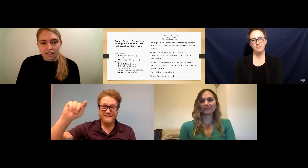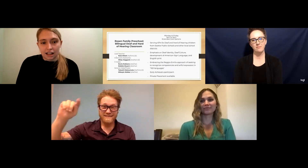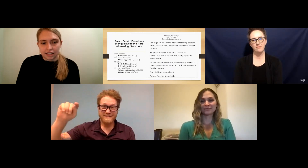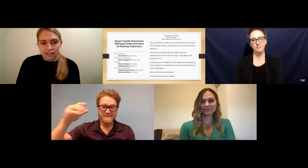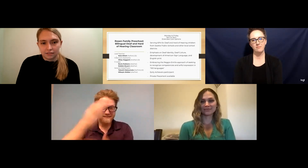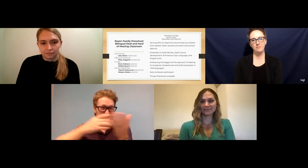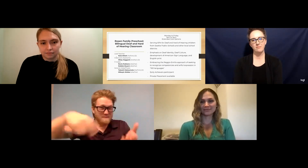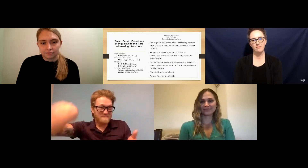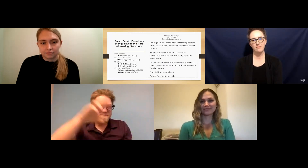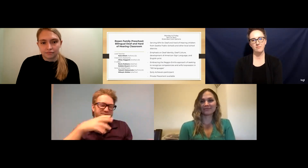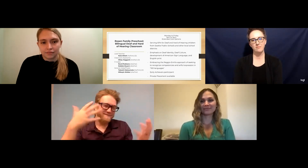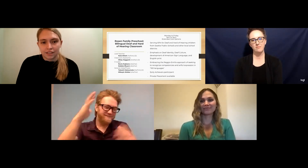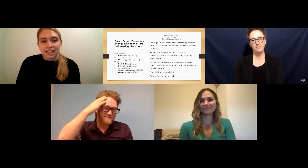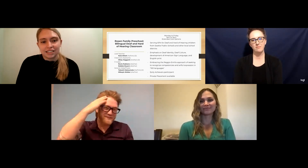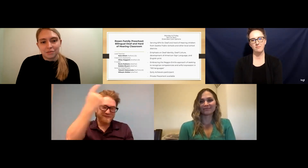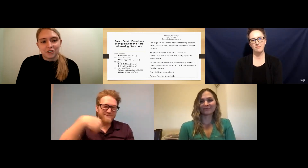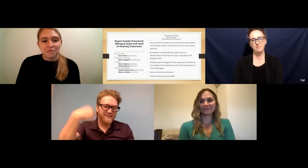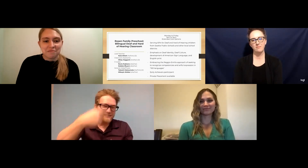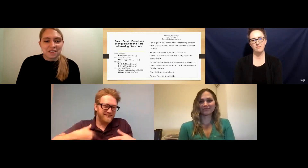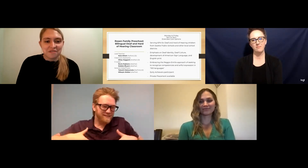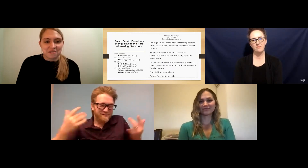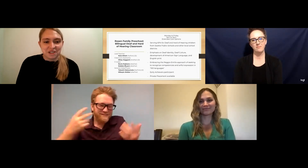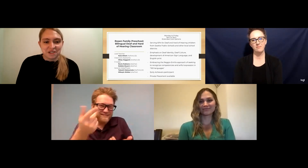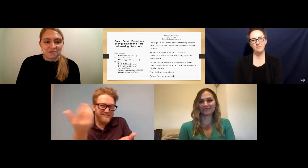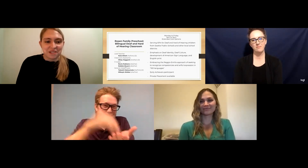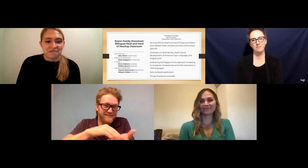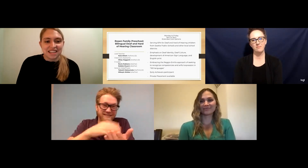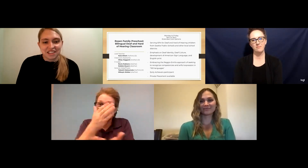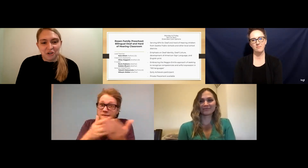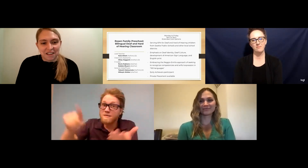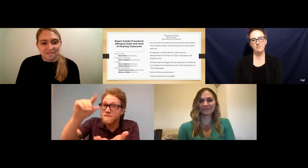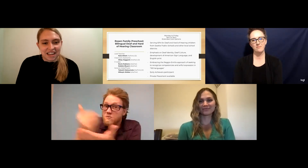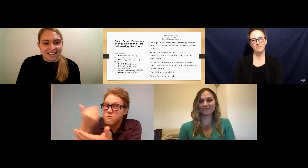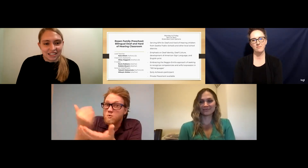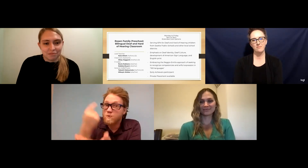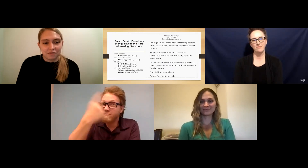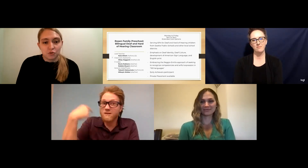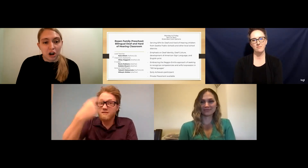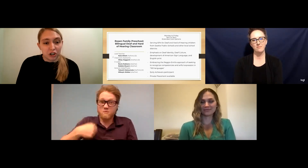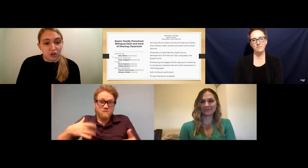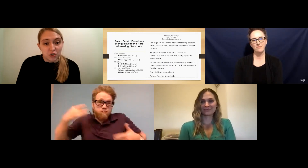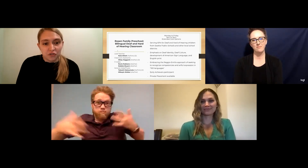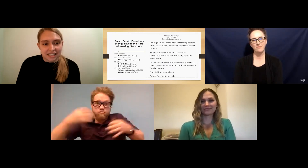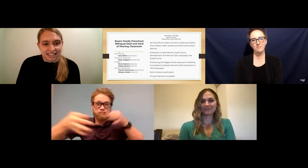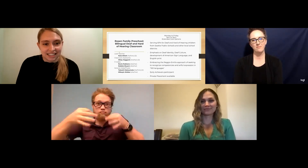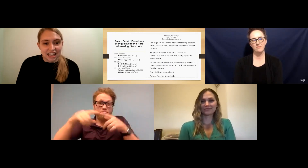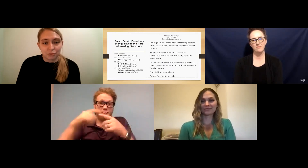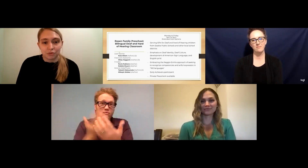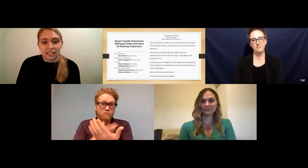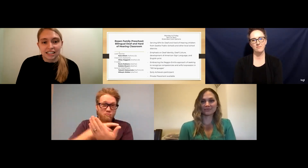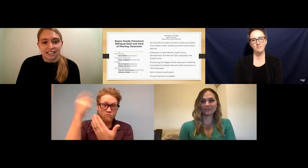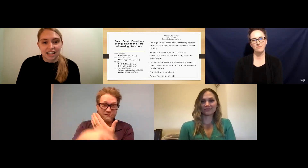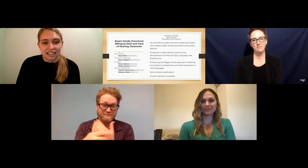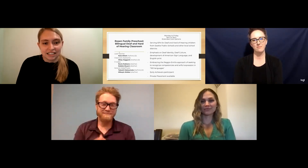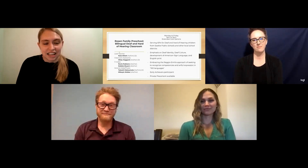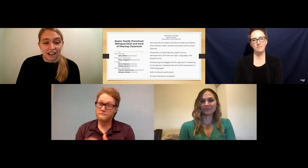Nate Elliott. Some of you may be familiar with me, you know my face. Some of you are new faces, and we're